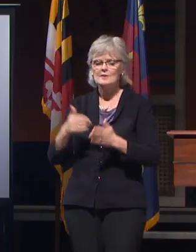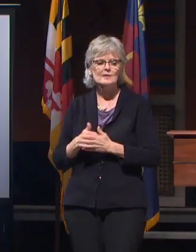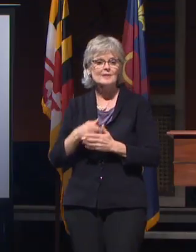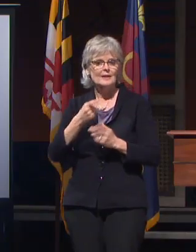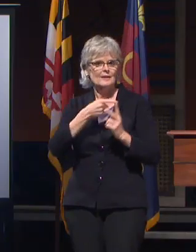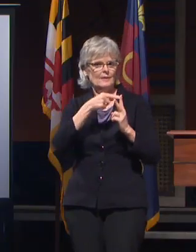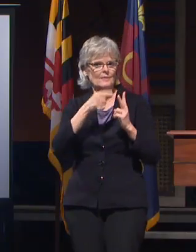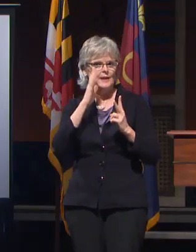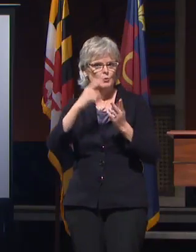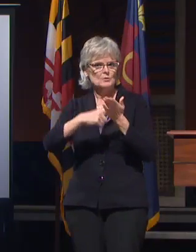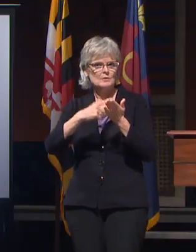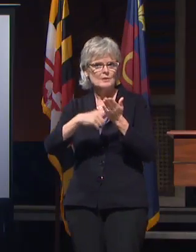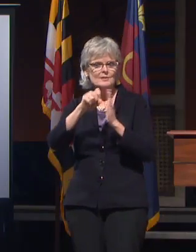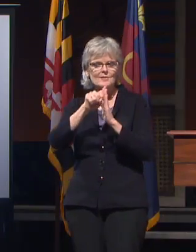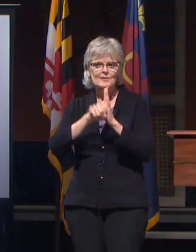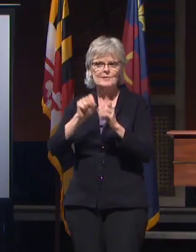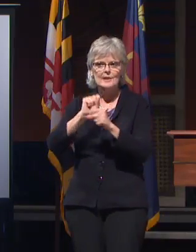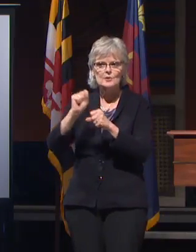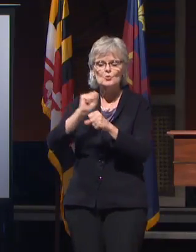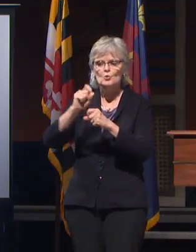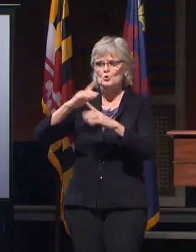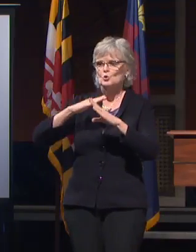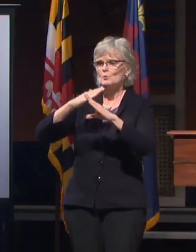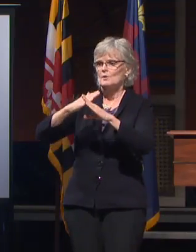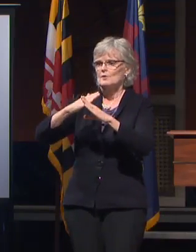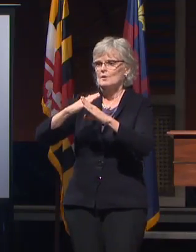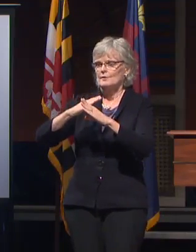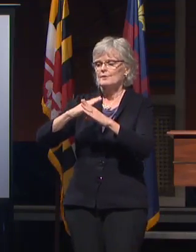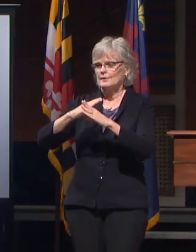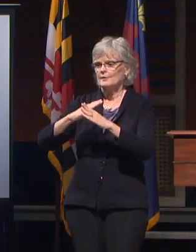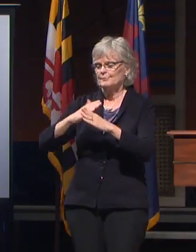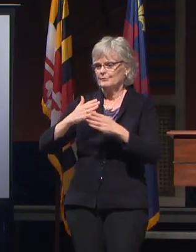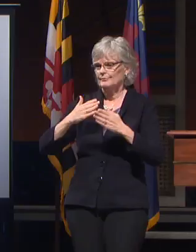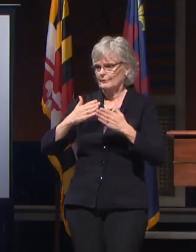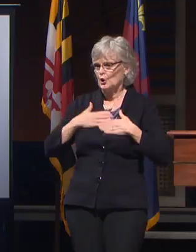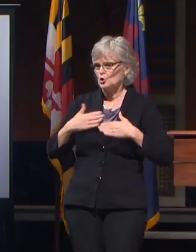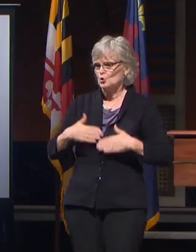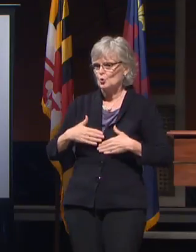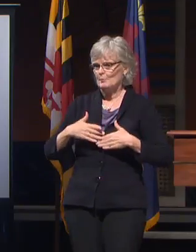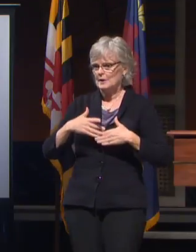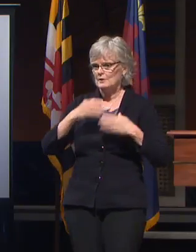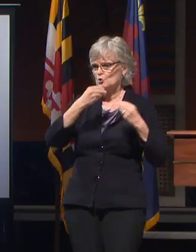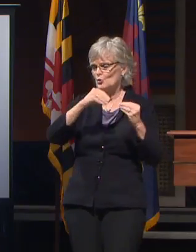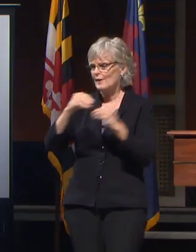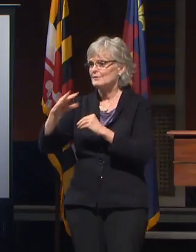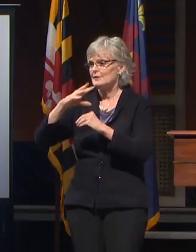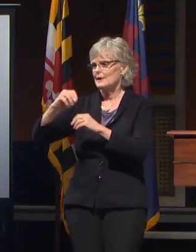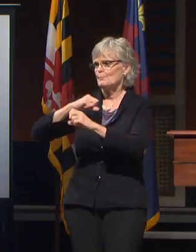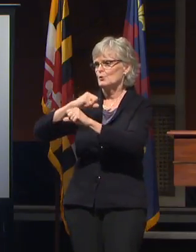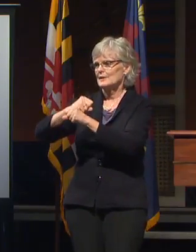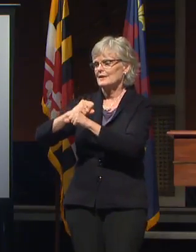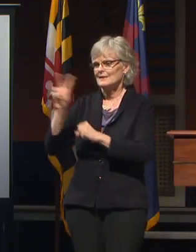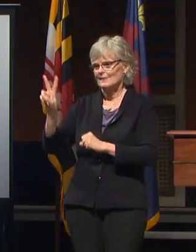They will discuss the state's efforts to prevent human trafficking and protection of